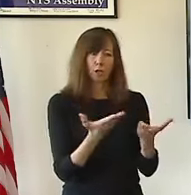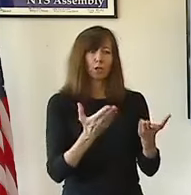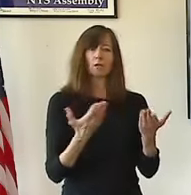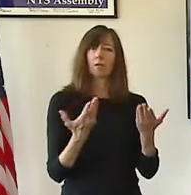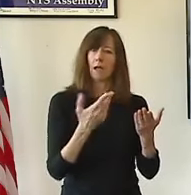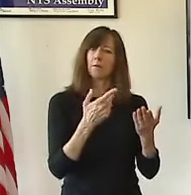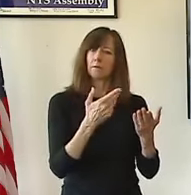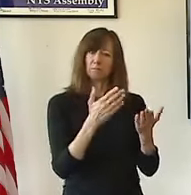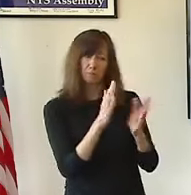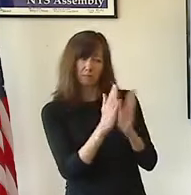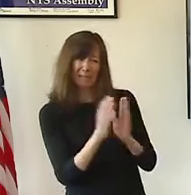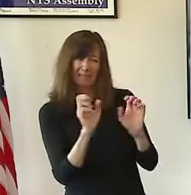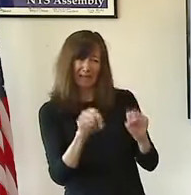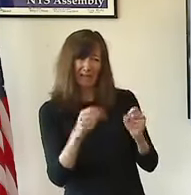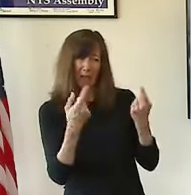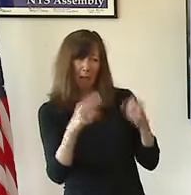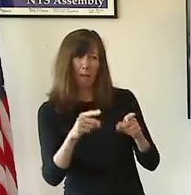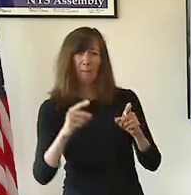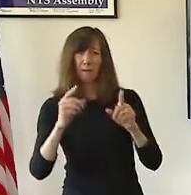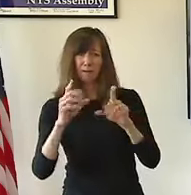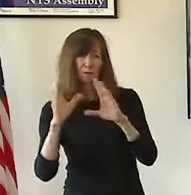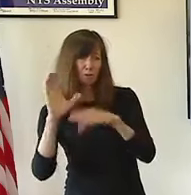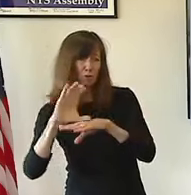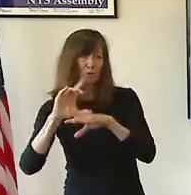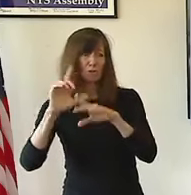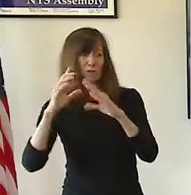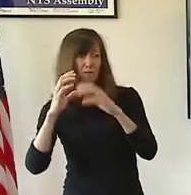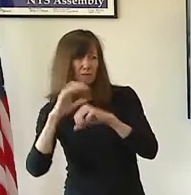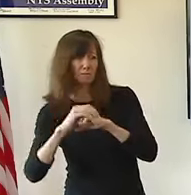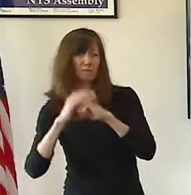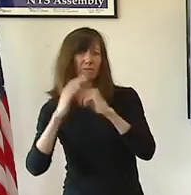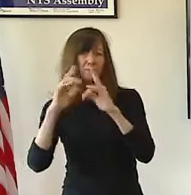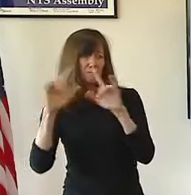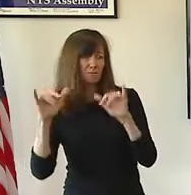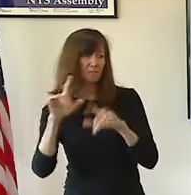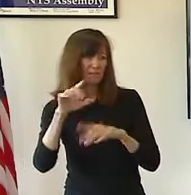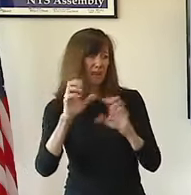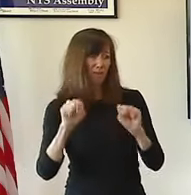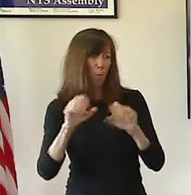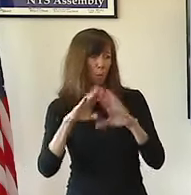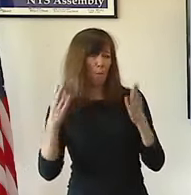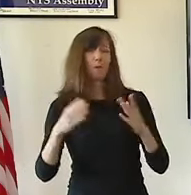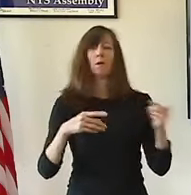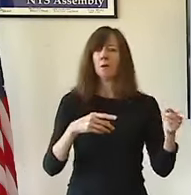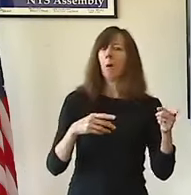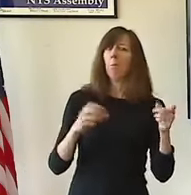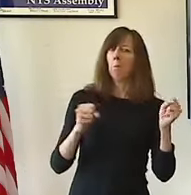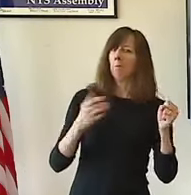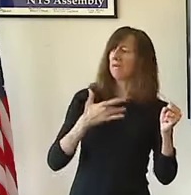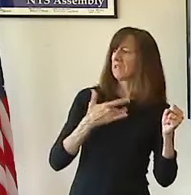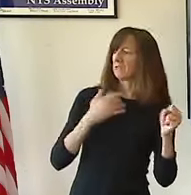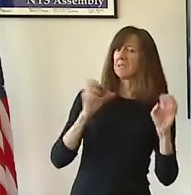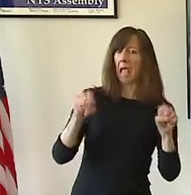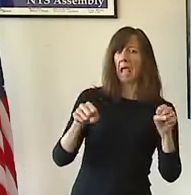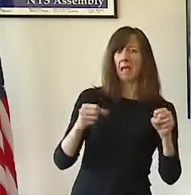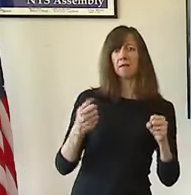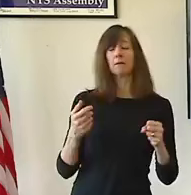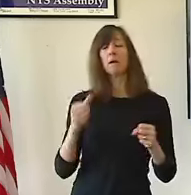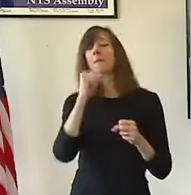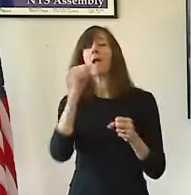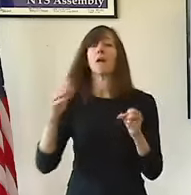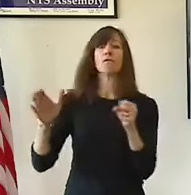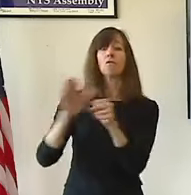comfortable making that work. And I just think now more than ever, having those houses of worship available, not at full capacity